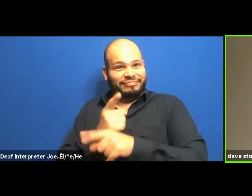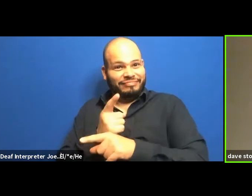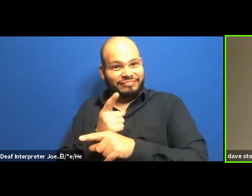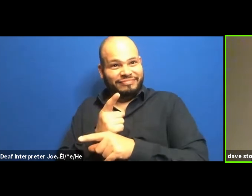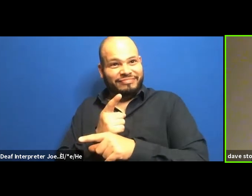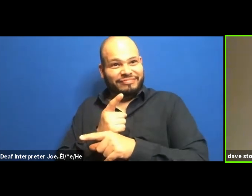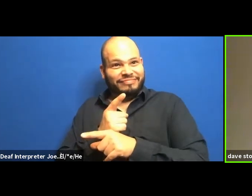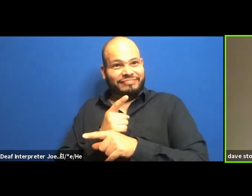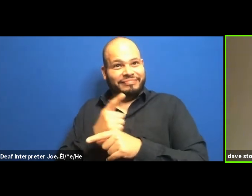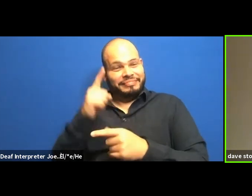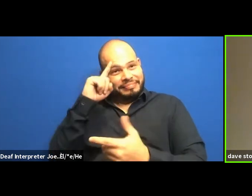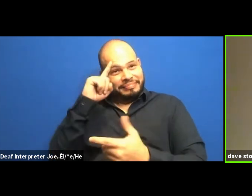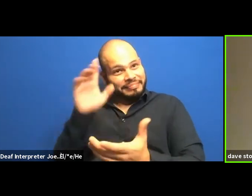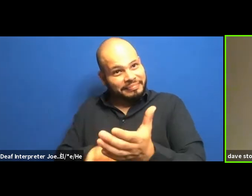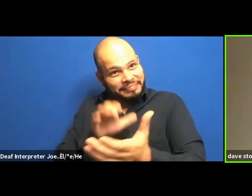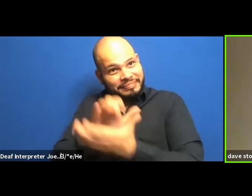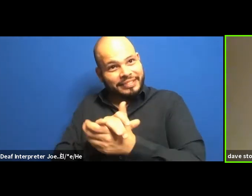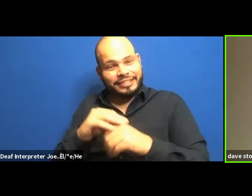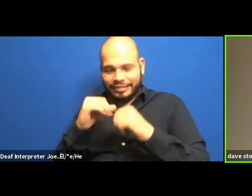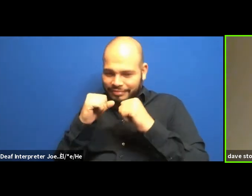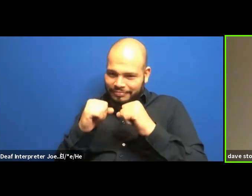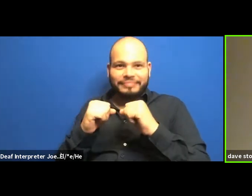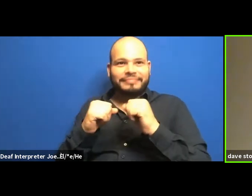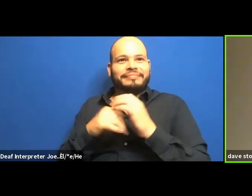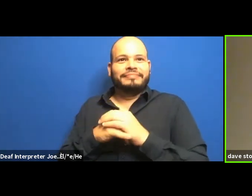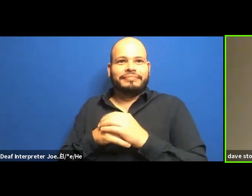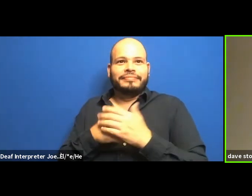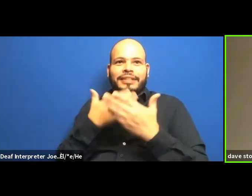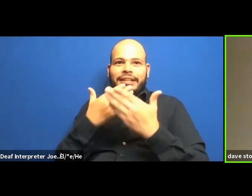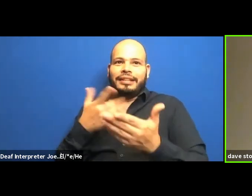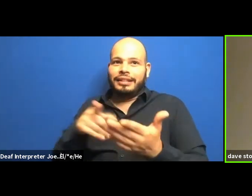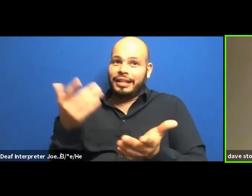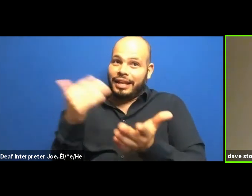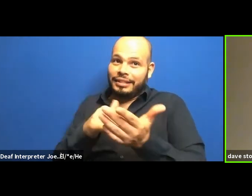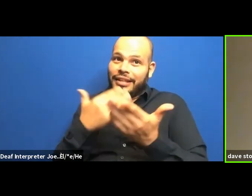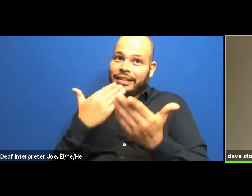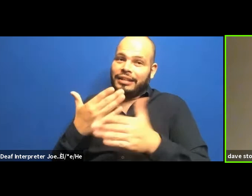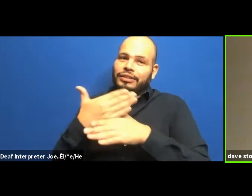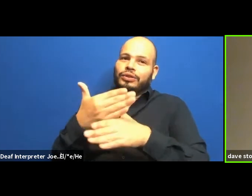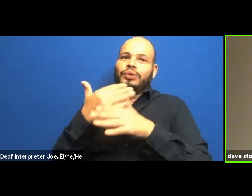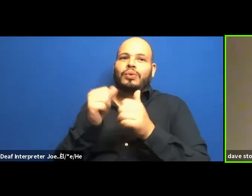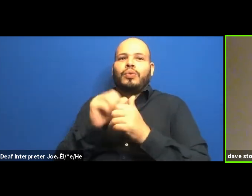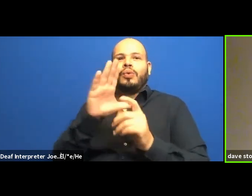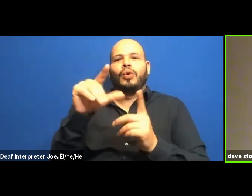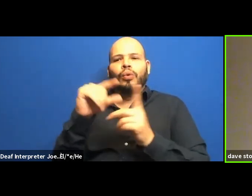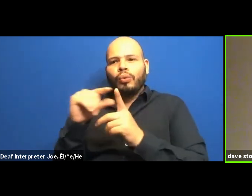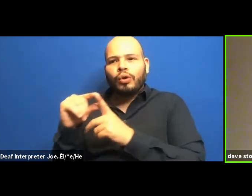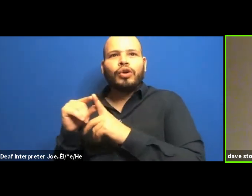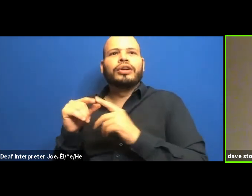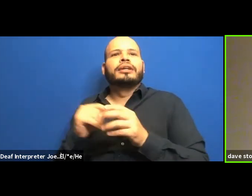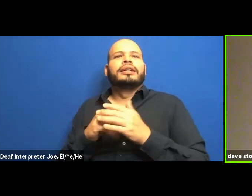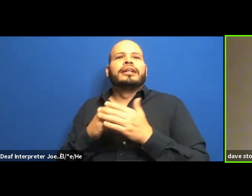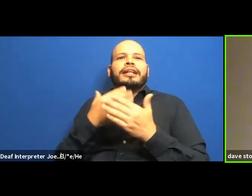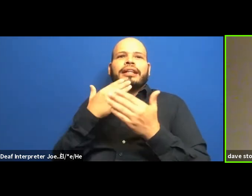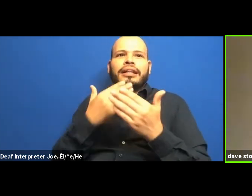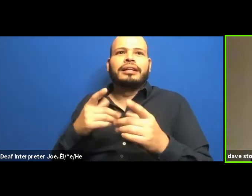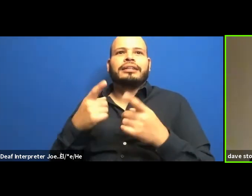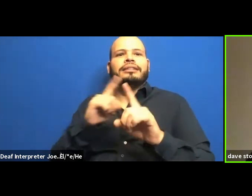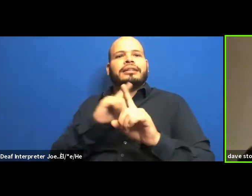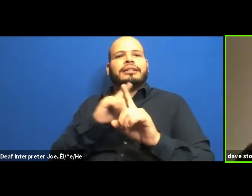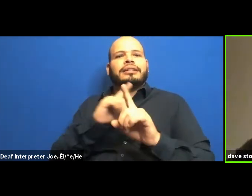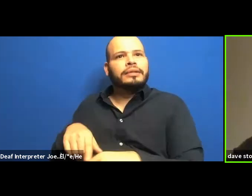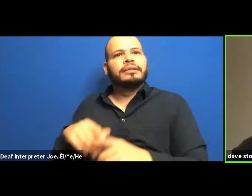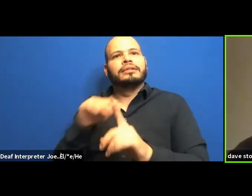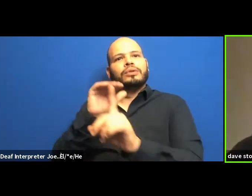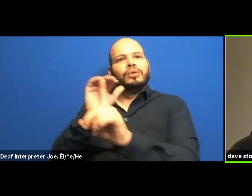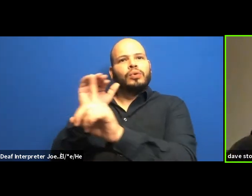folks around what it means to trust young people. Because when you trust young people, now you are